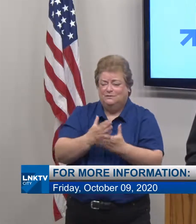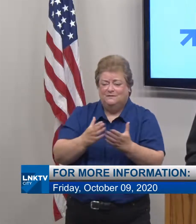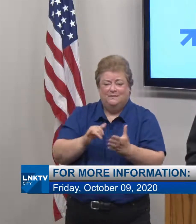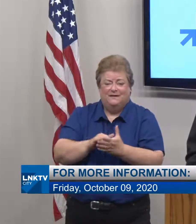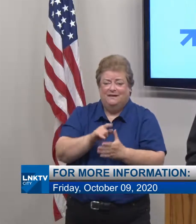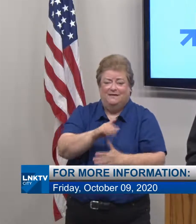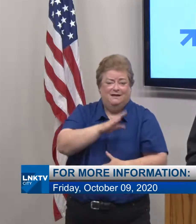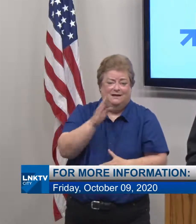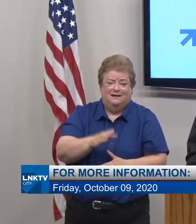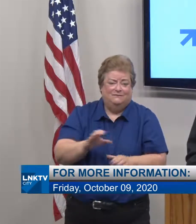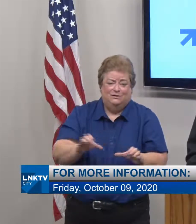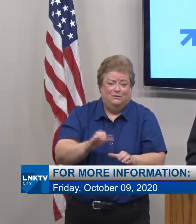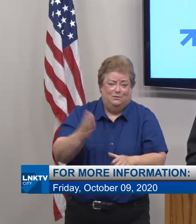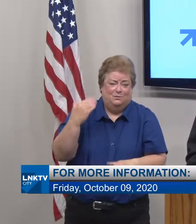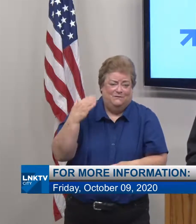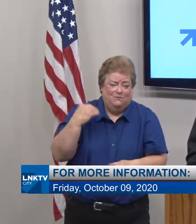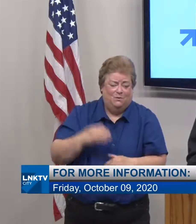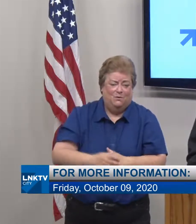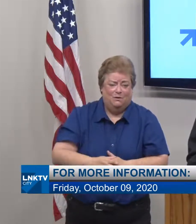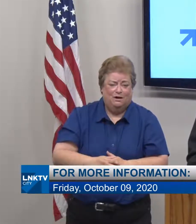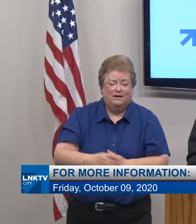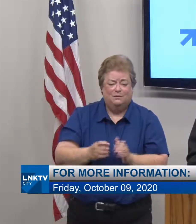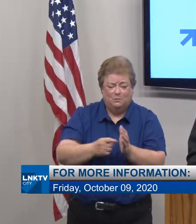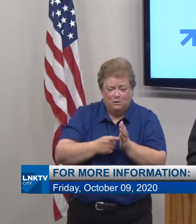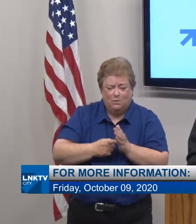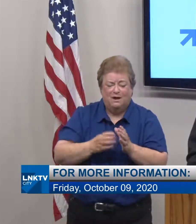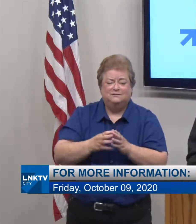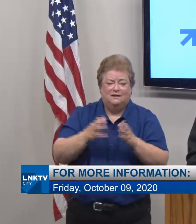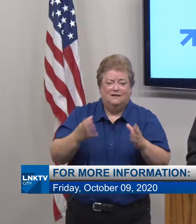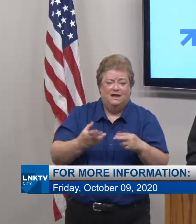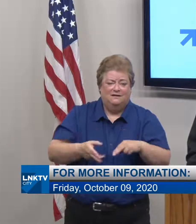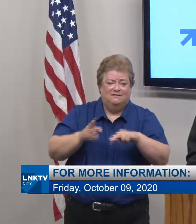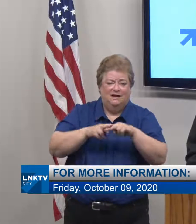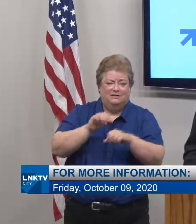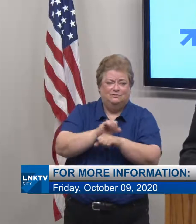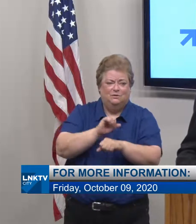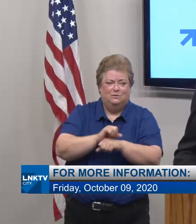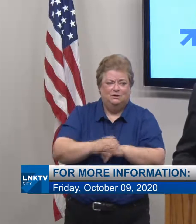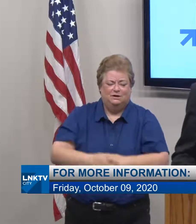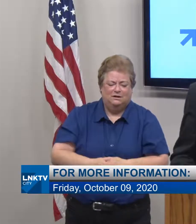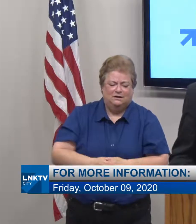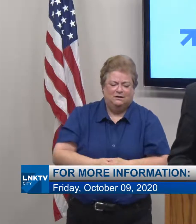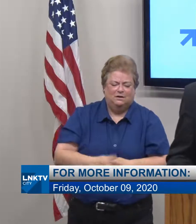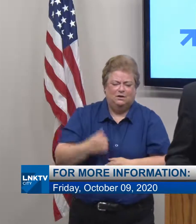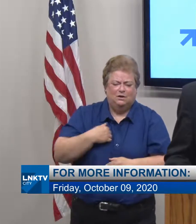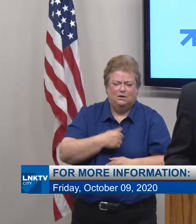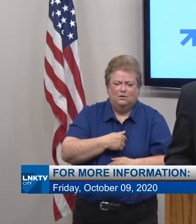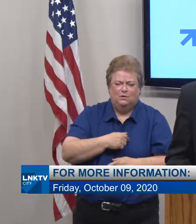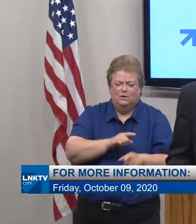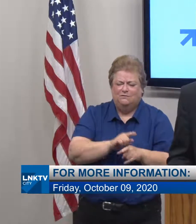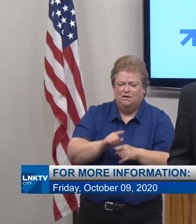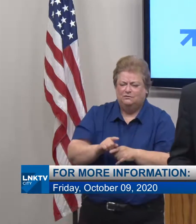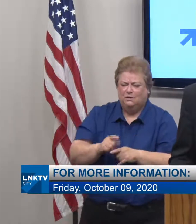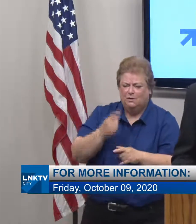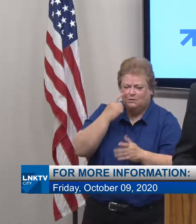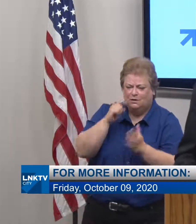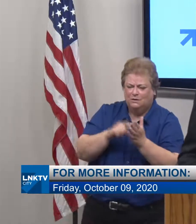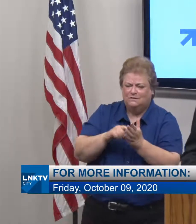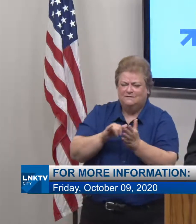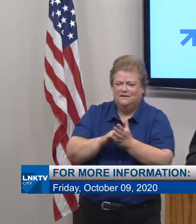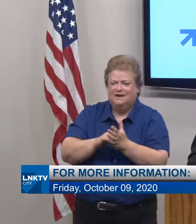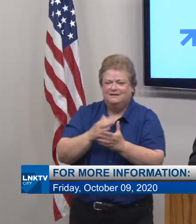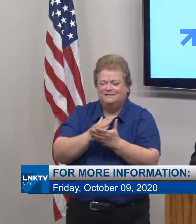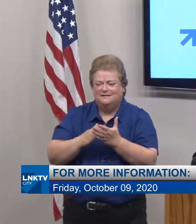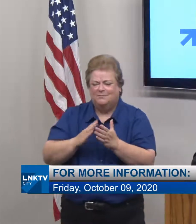had to do before and does require an awful lot of extra work. We've also noted that some of our remote students are not being very vigilant